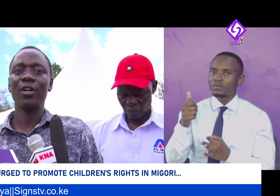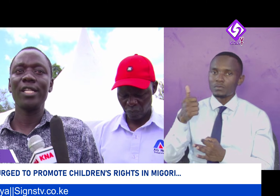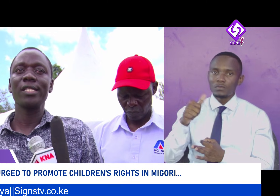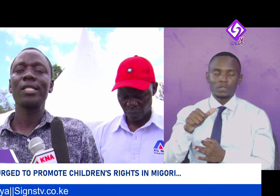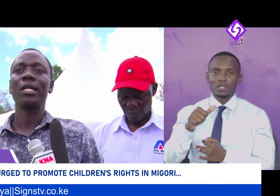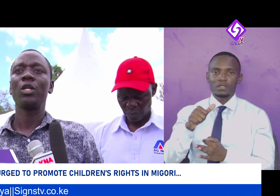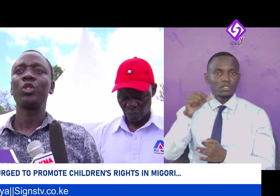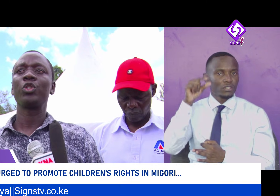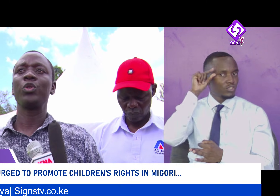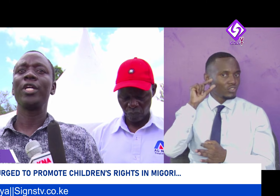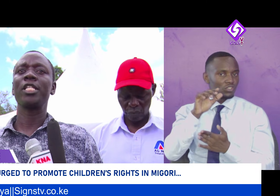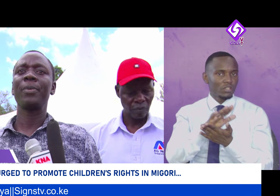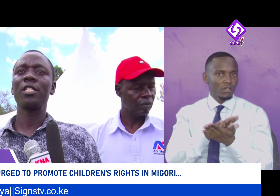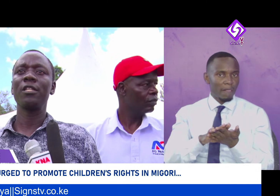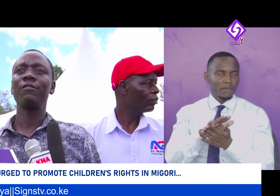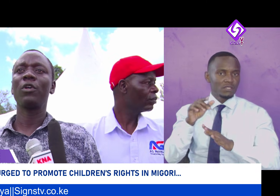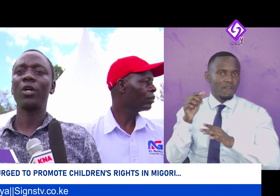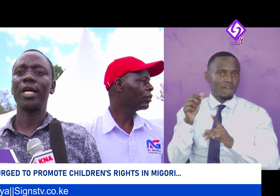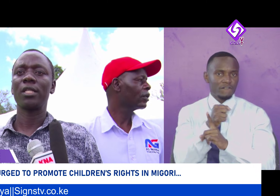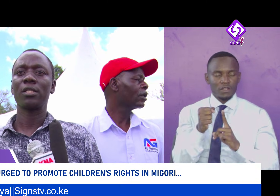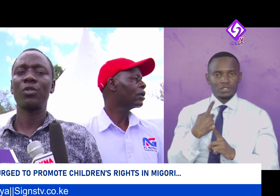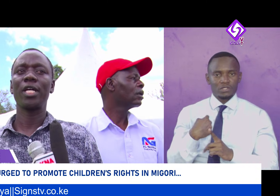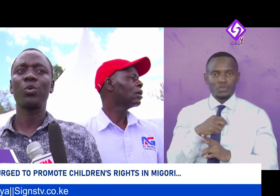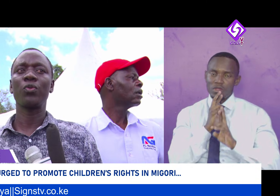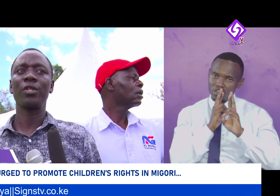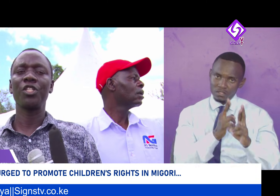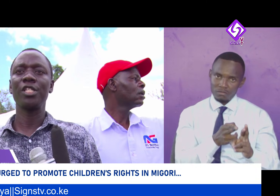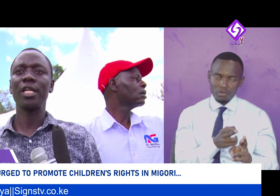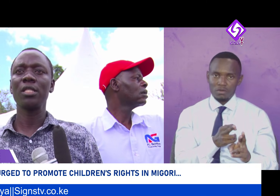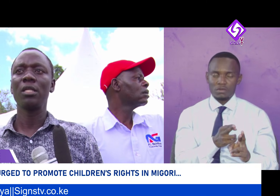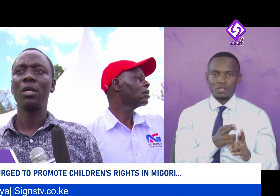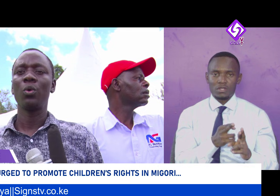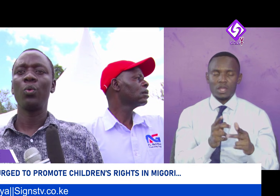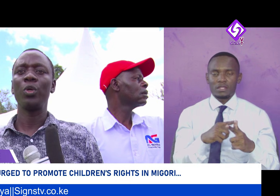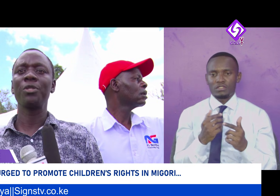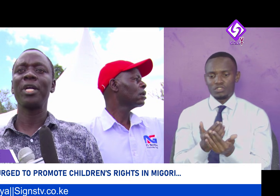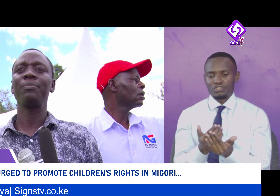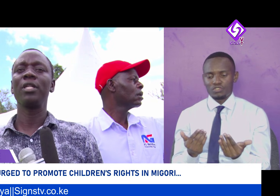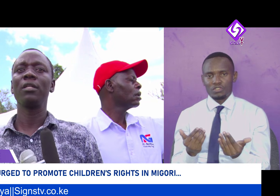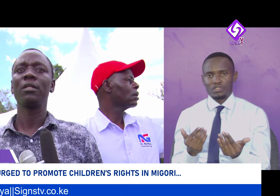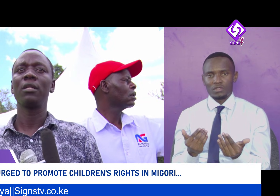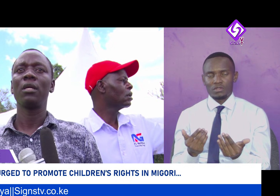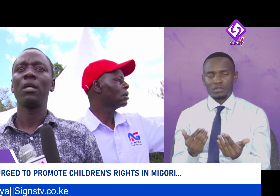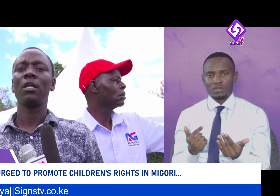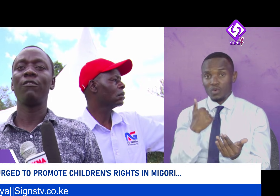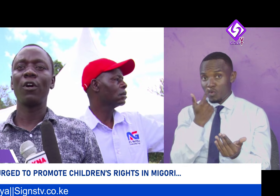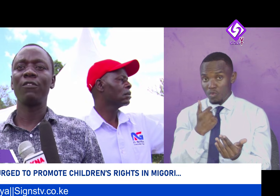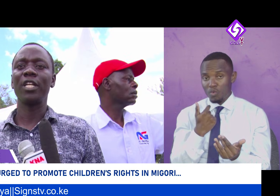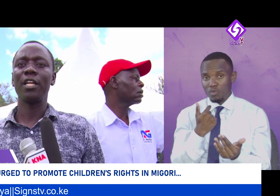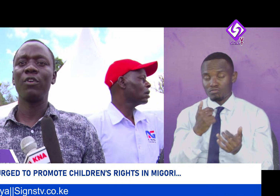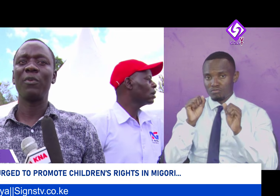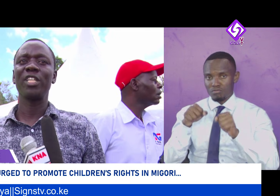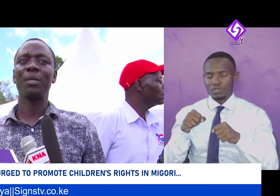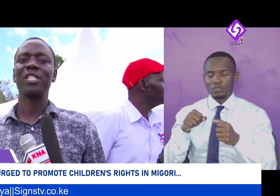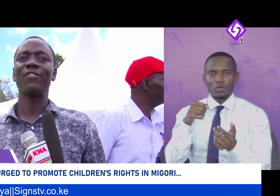gender-based violence to the respective order, so that the children which might be involved